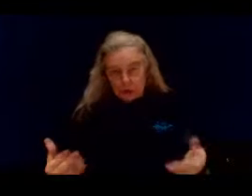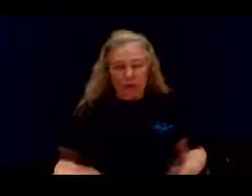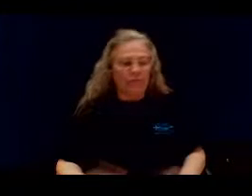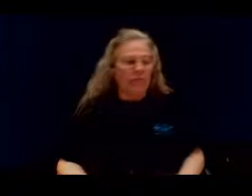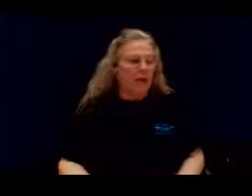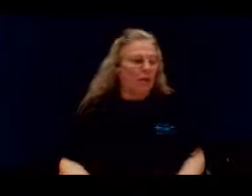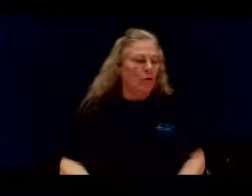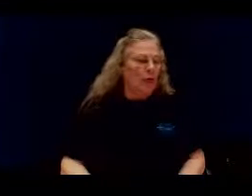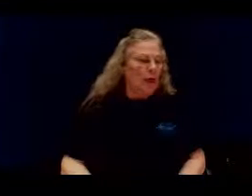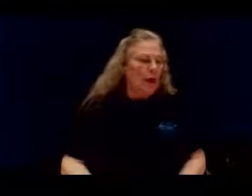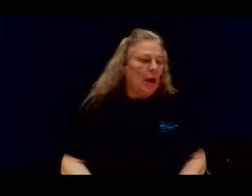you follow.